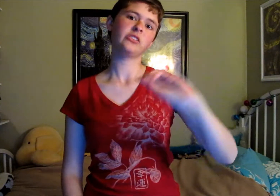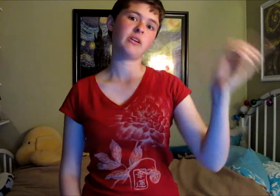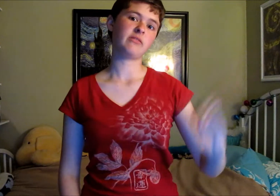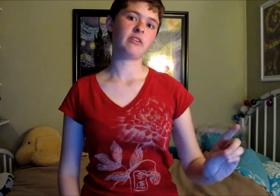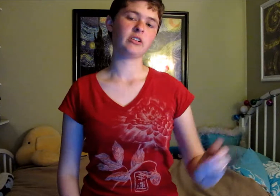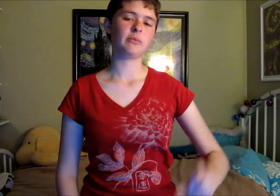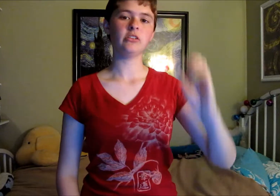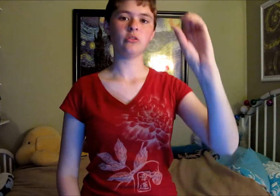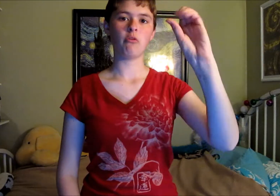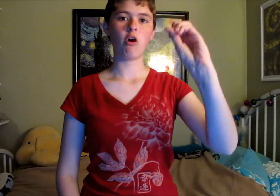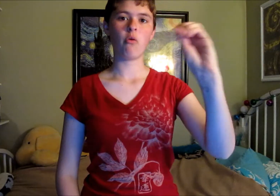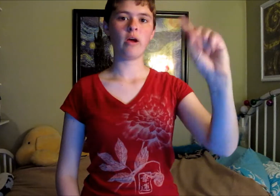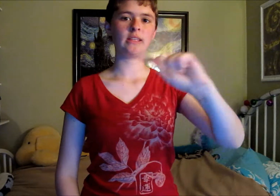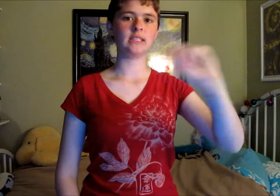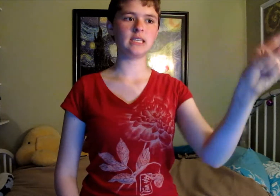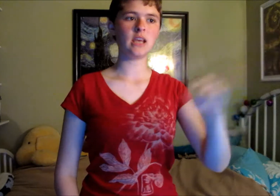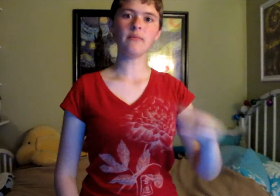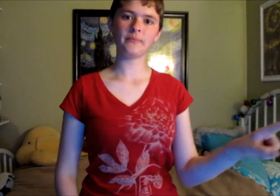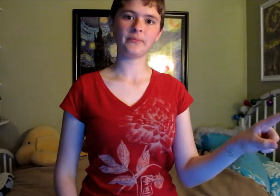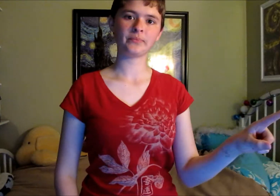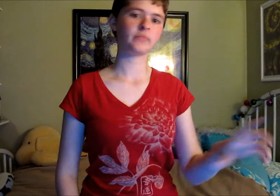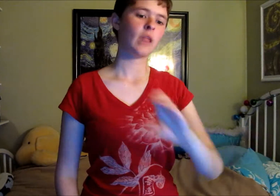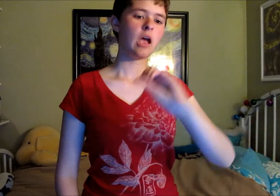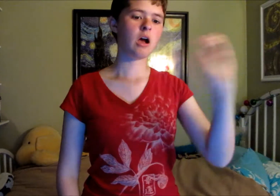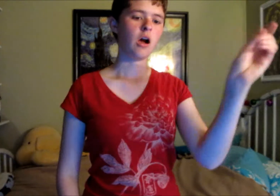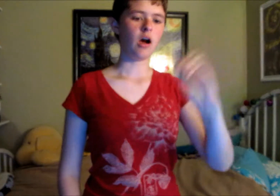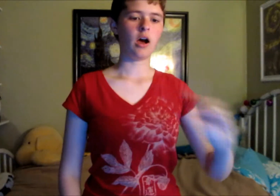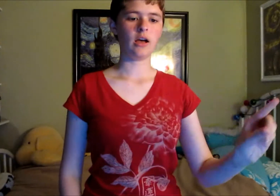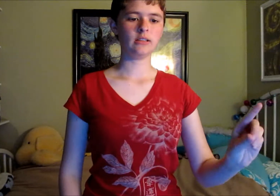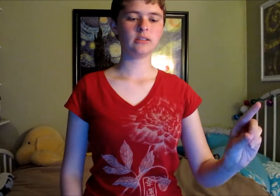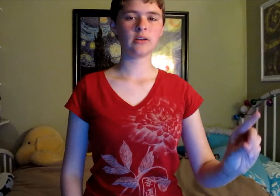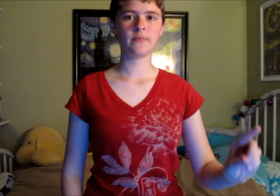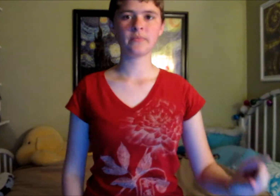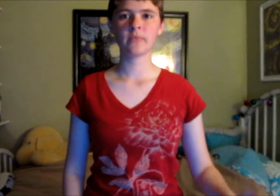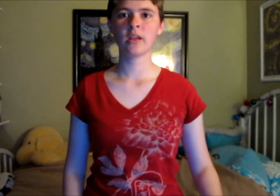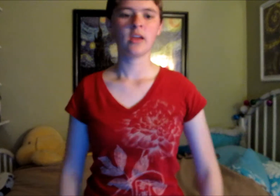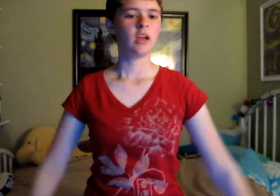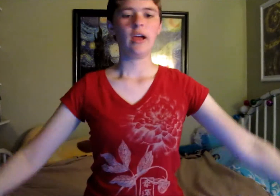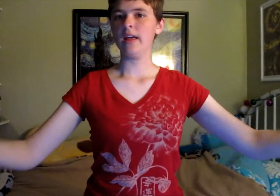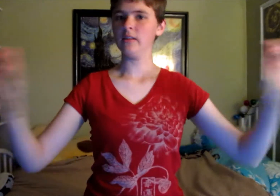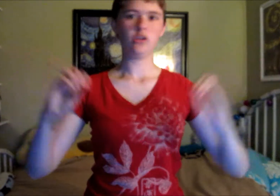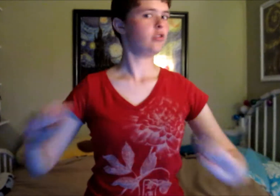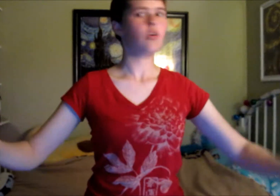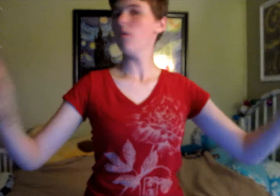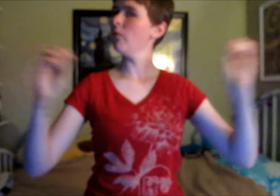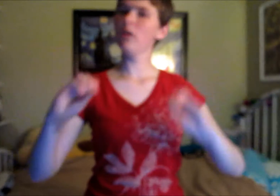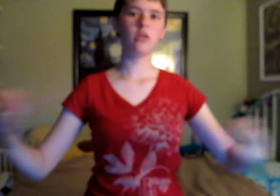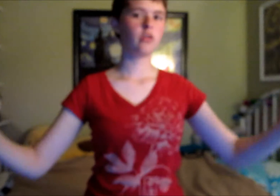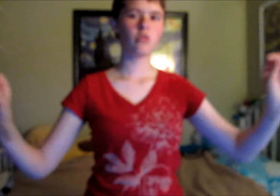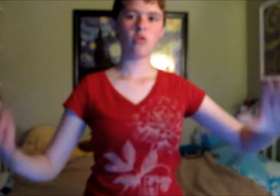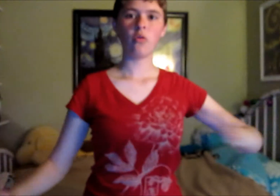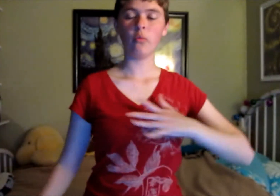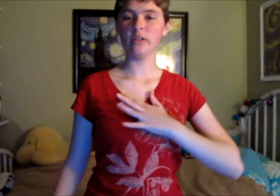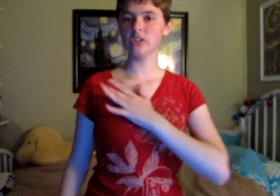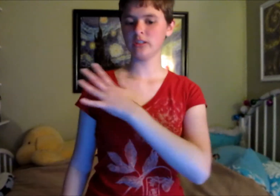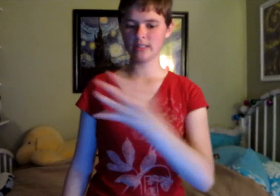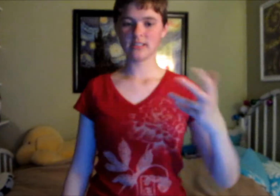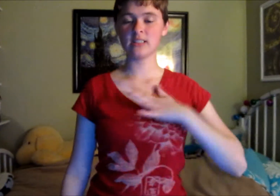you have to fingerspell, so O-Z, Oz. And then no wizard, this is the